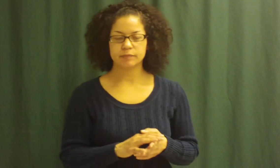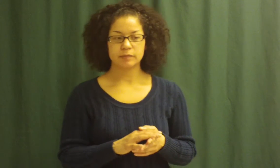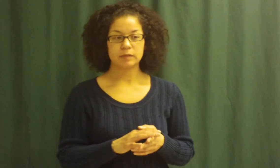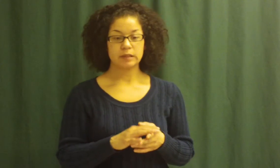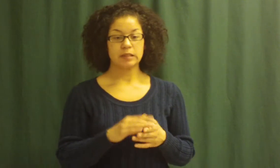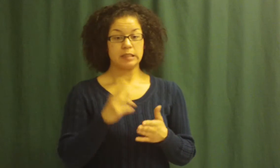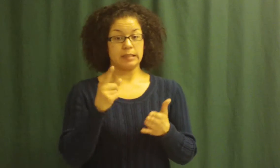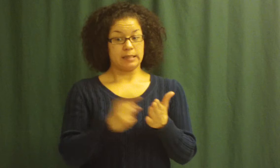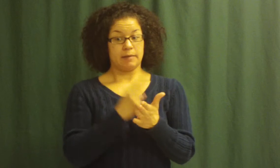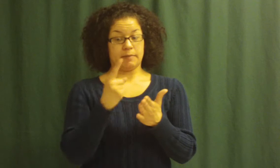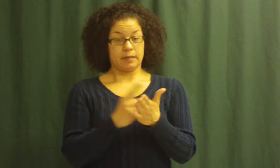the symbol.